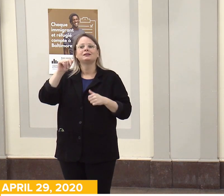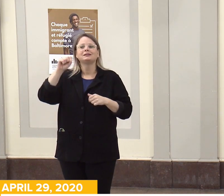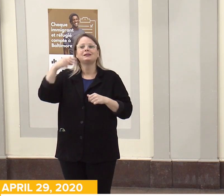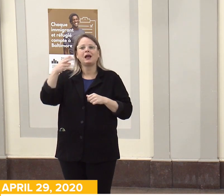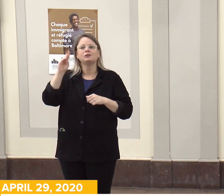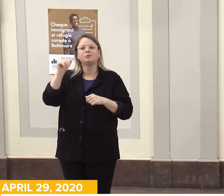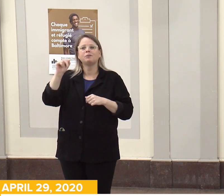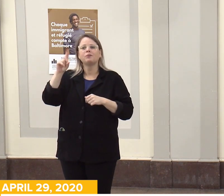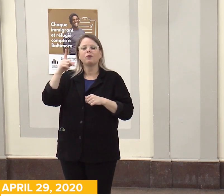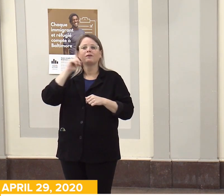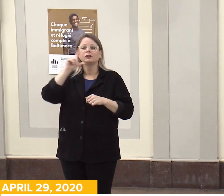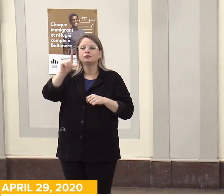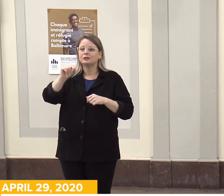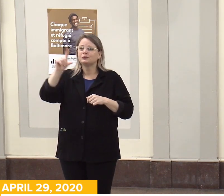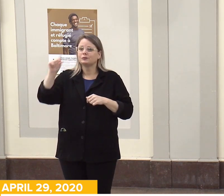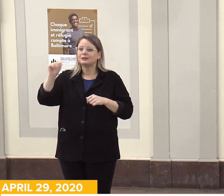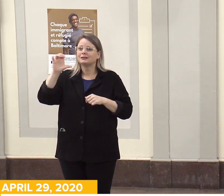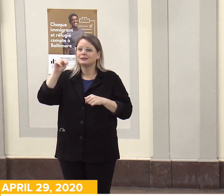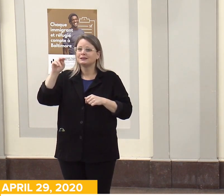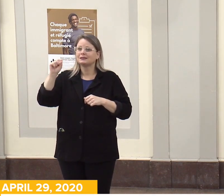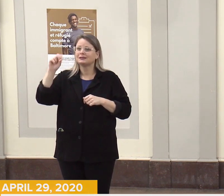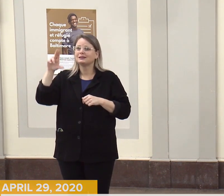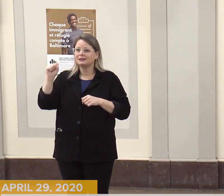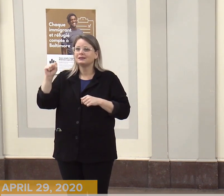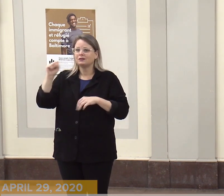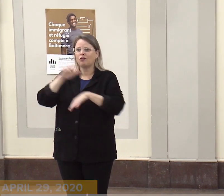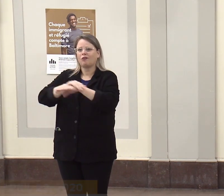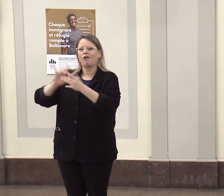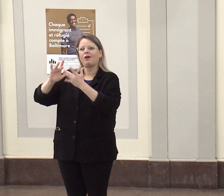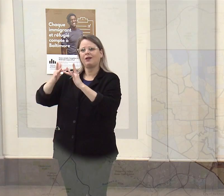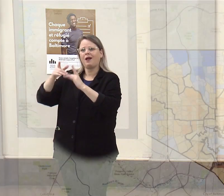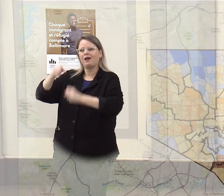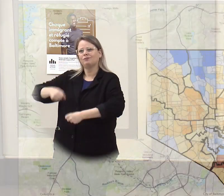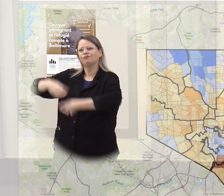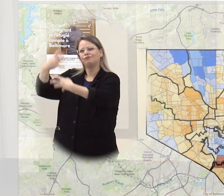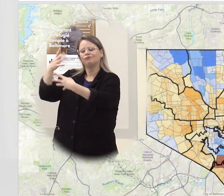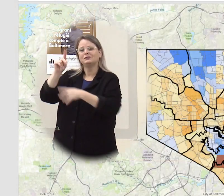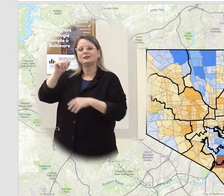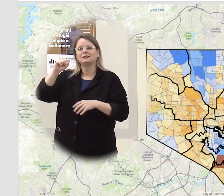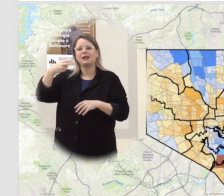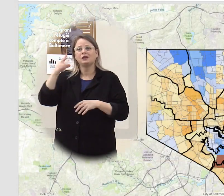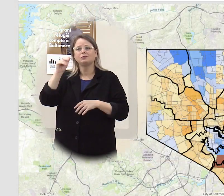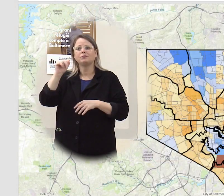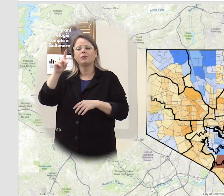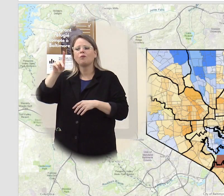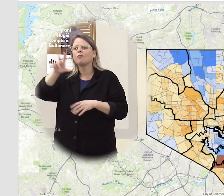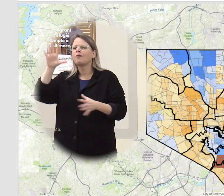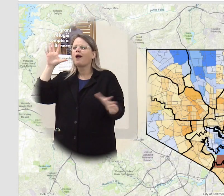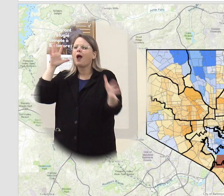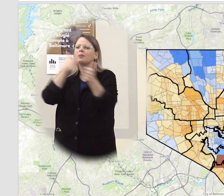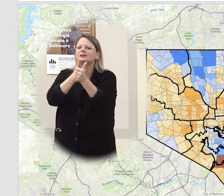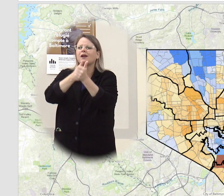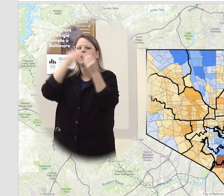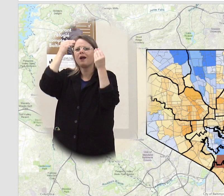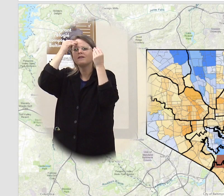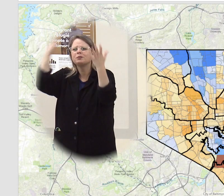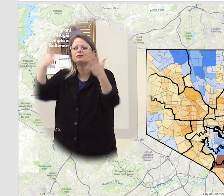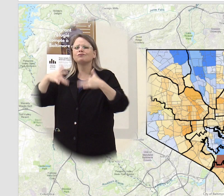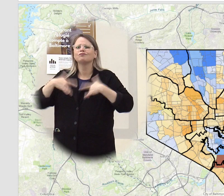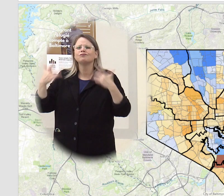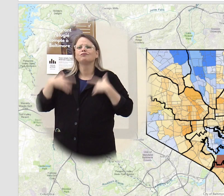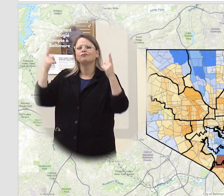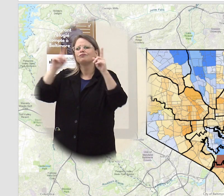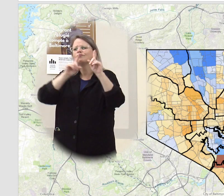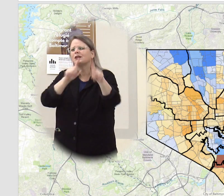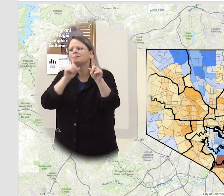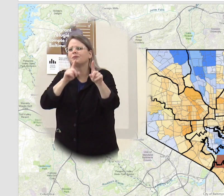strategy. This live dashboard updates the city's total census response rate along with all 199